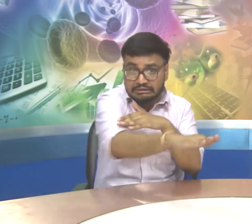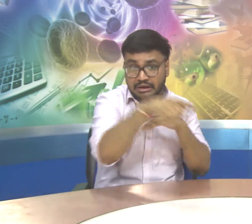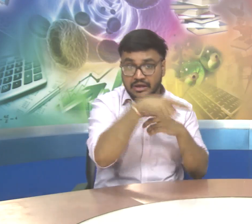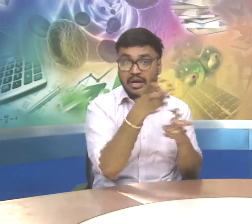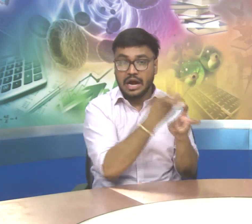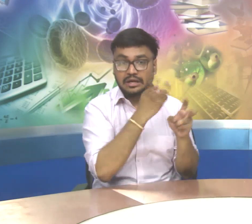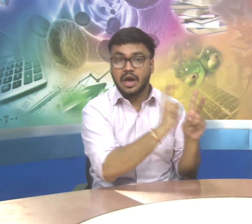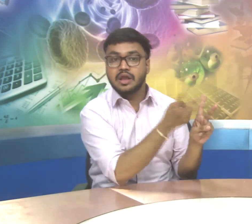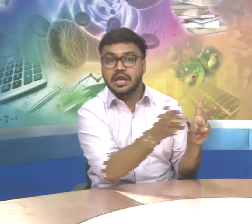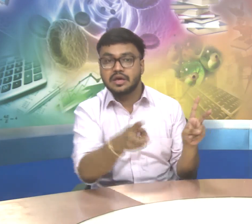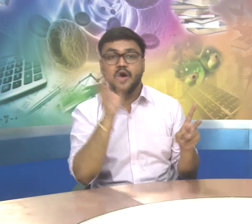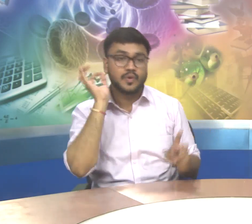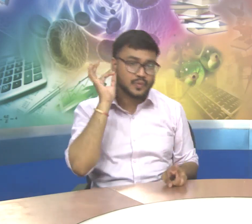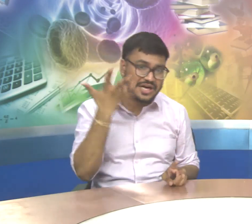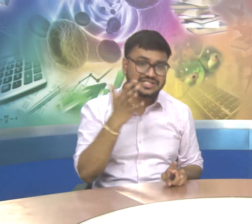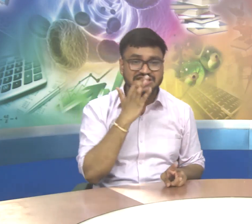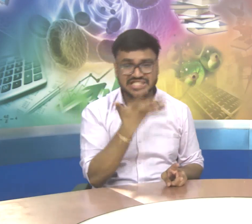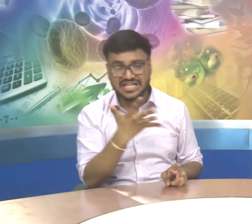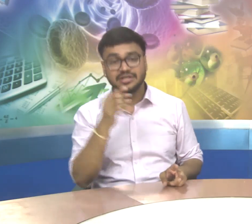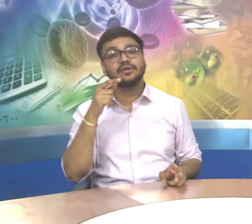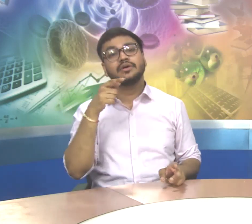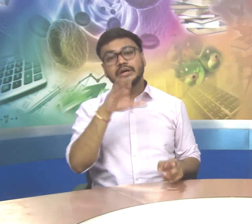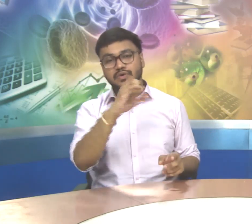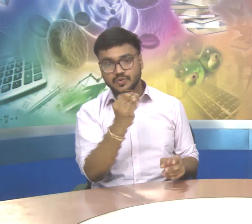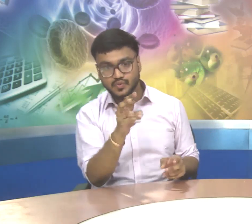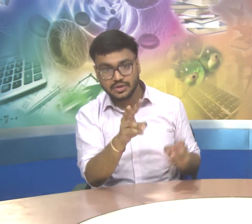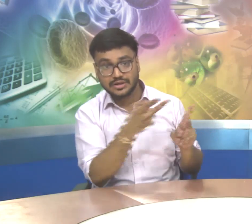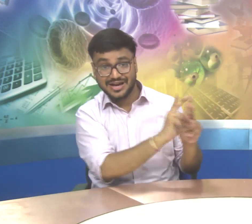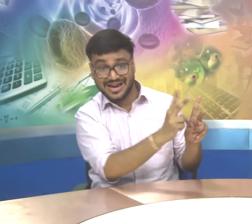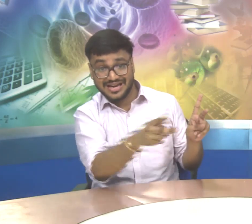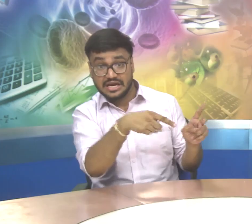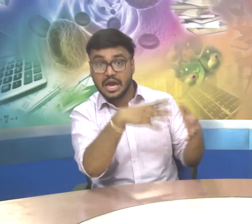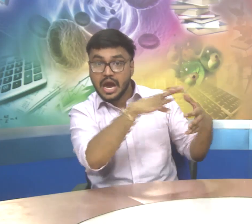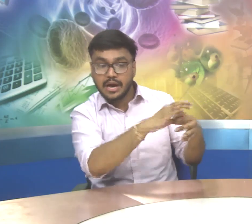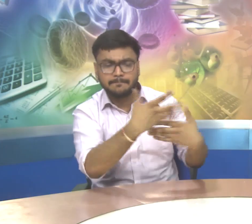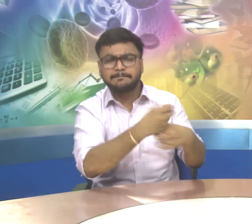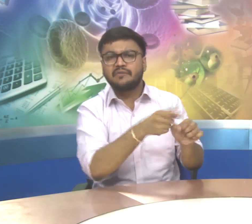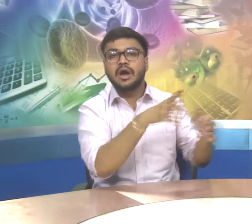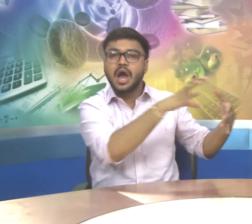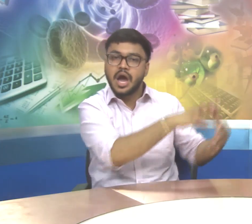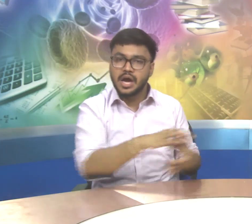This picture shows that metal ores are found in the earth